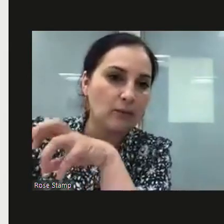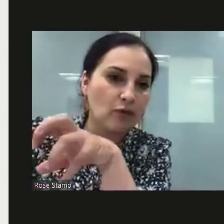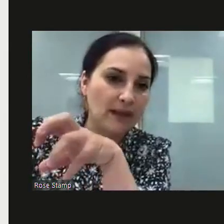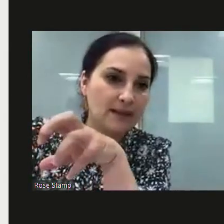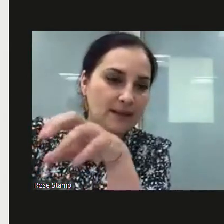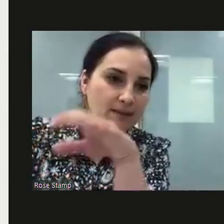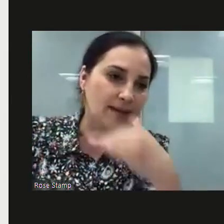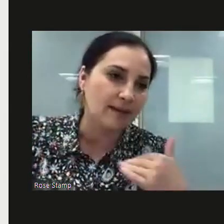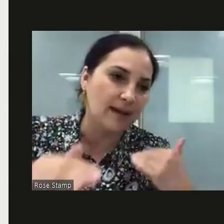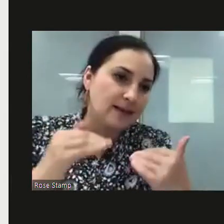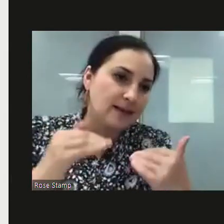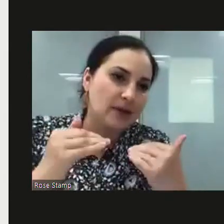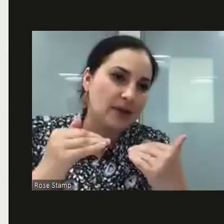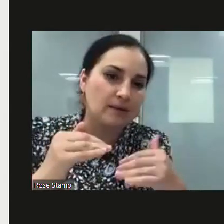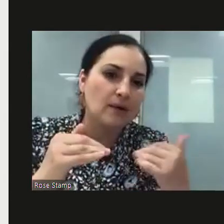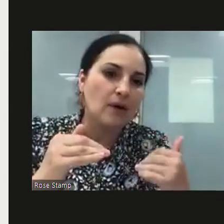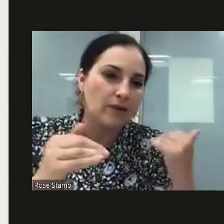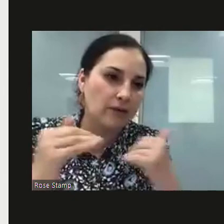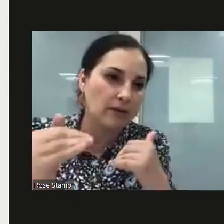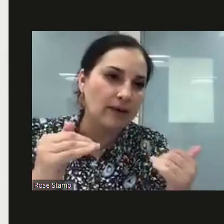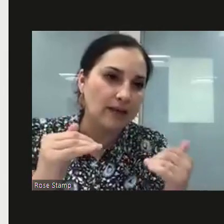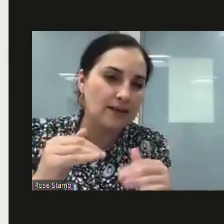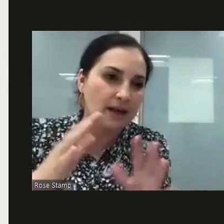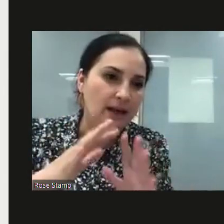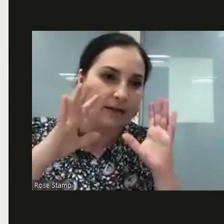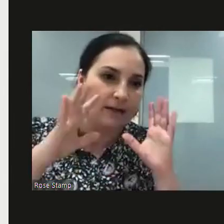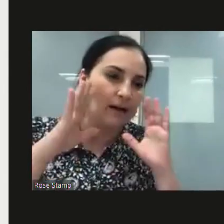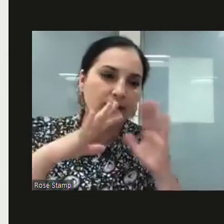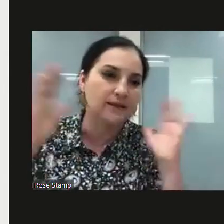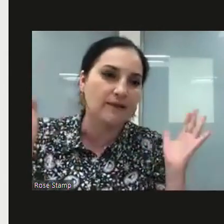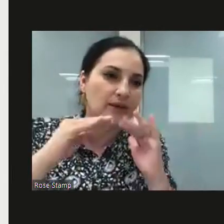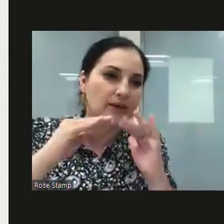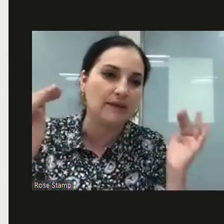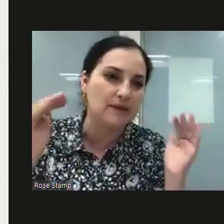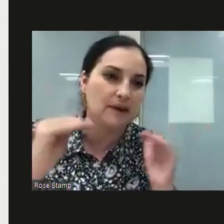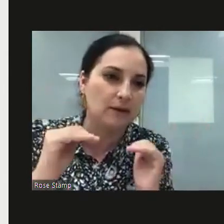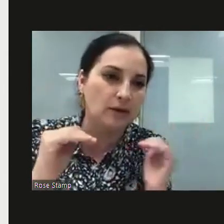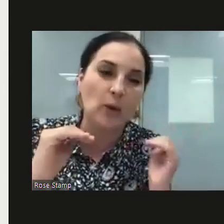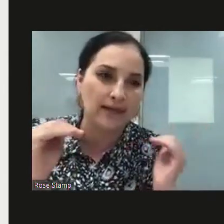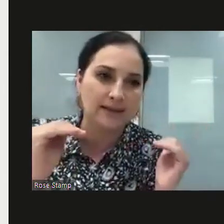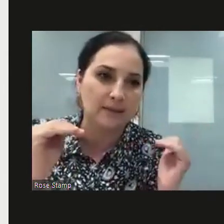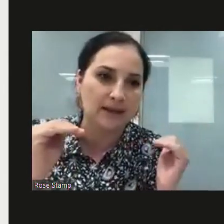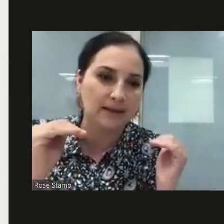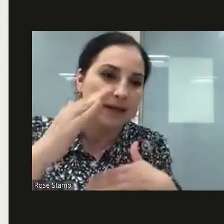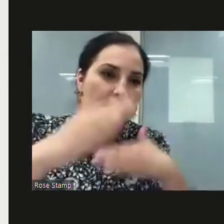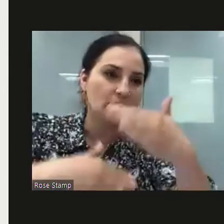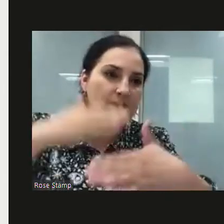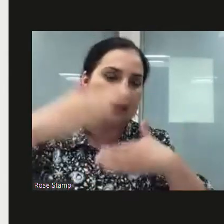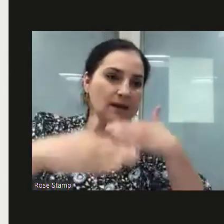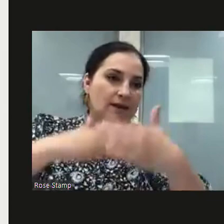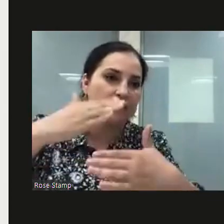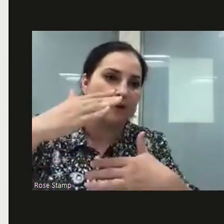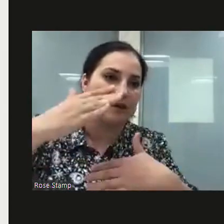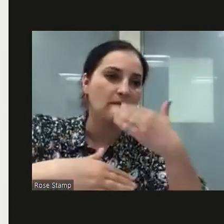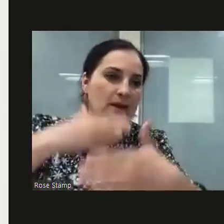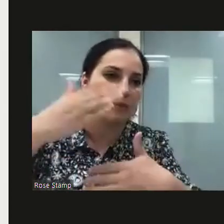three movements, like as they appear of the three variants, on the surface, they look quite similar. just the